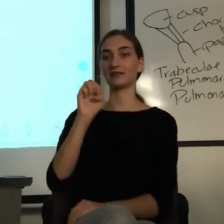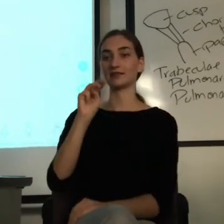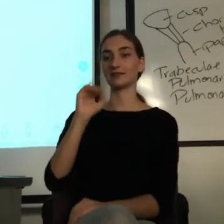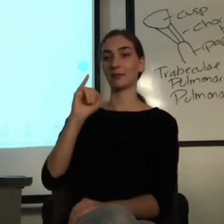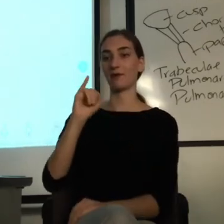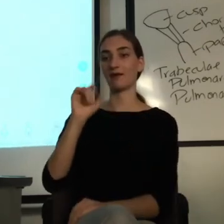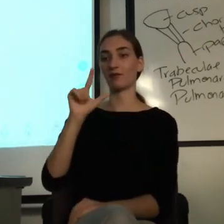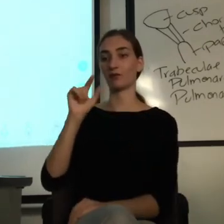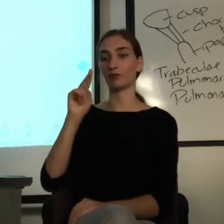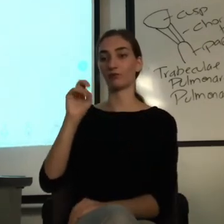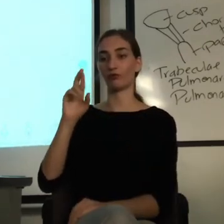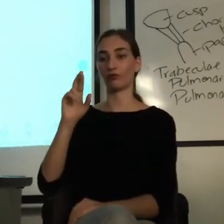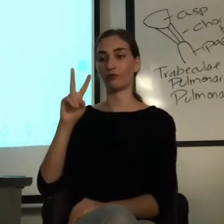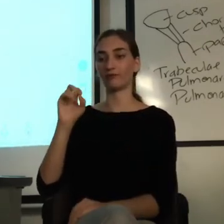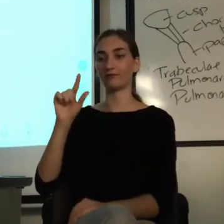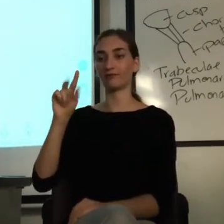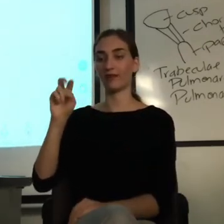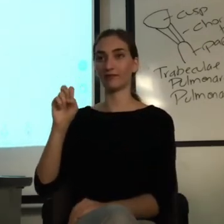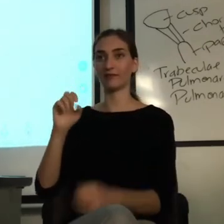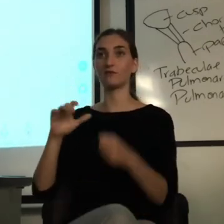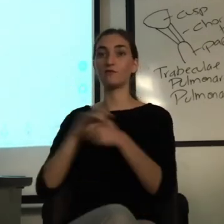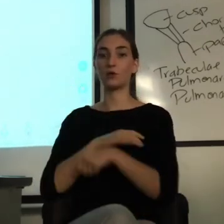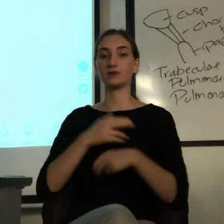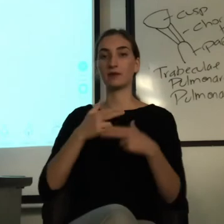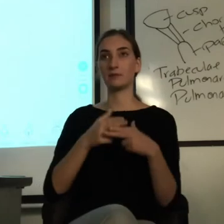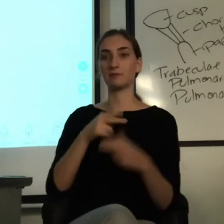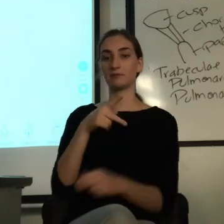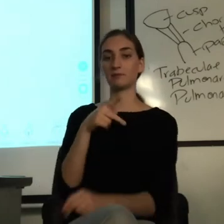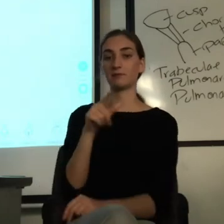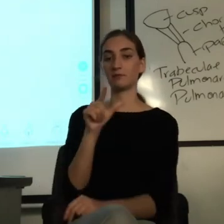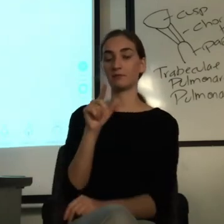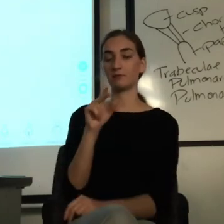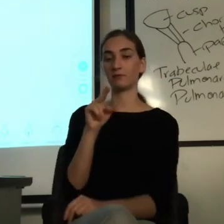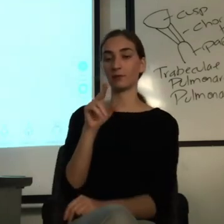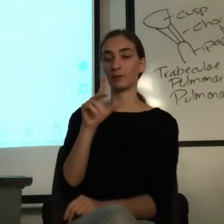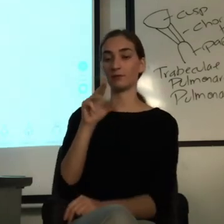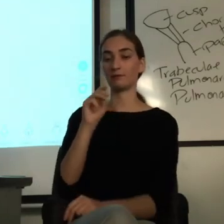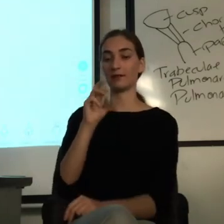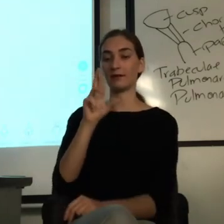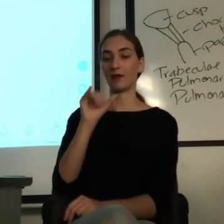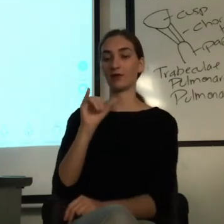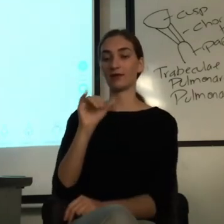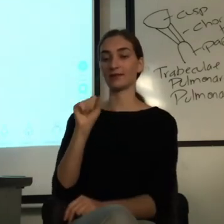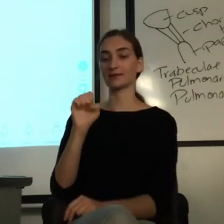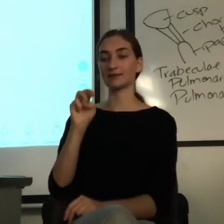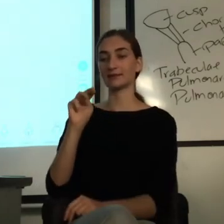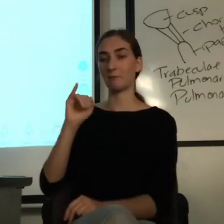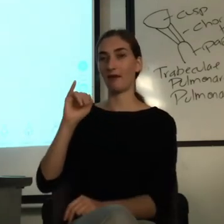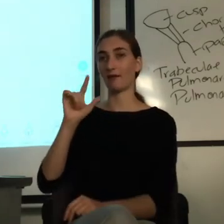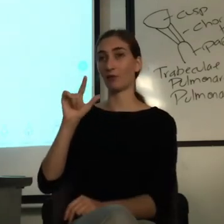You can call it pulmonary valve. The full name is pulmonary semilunar valve. And,